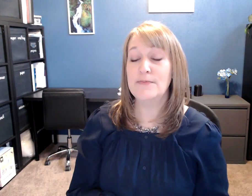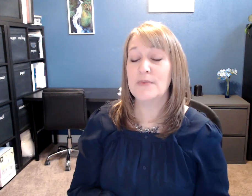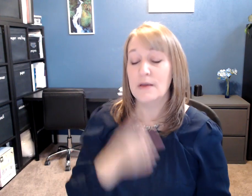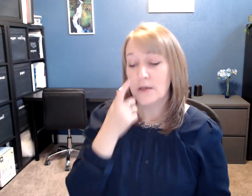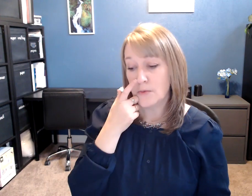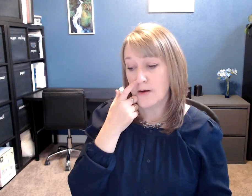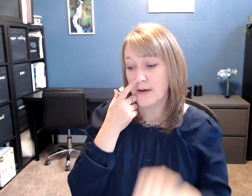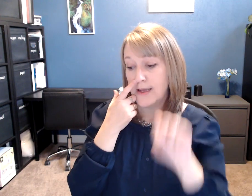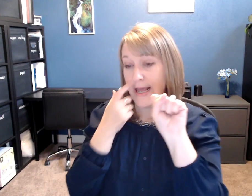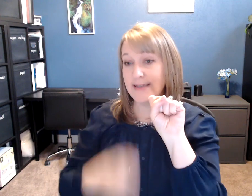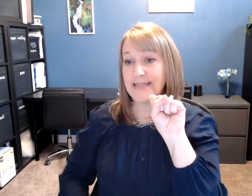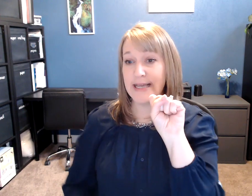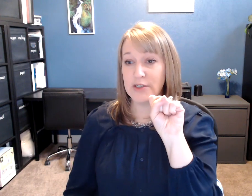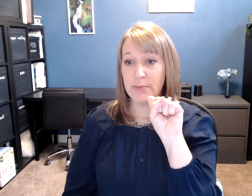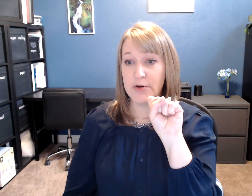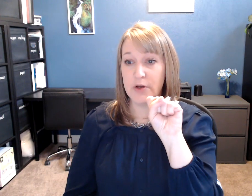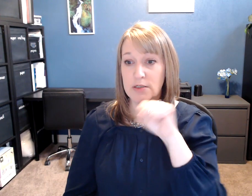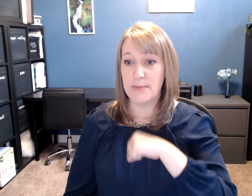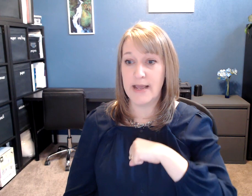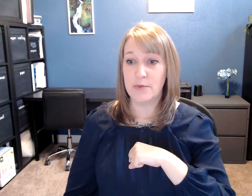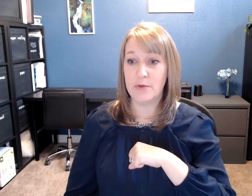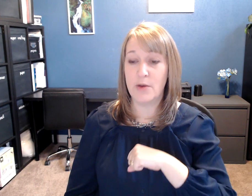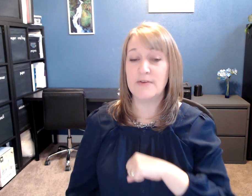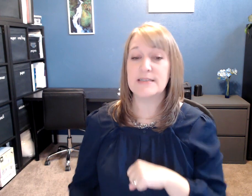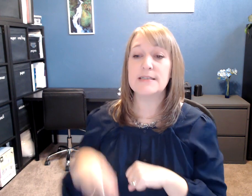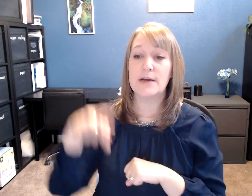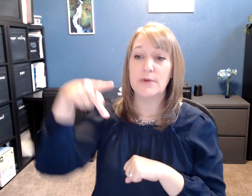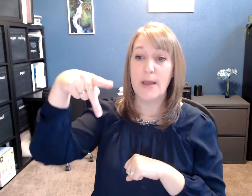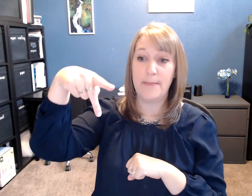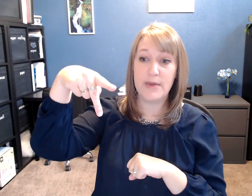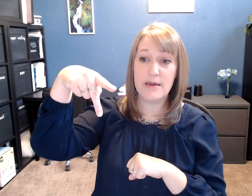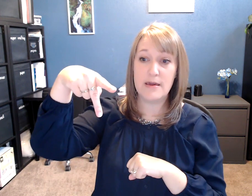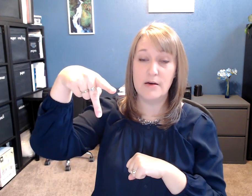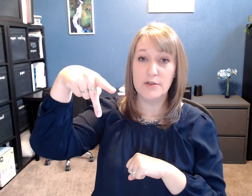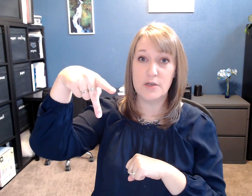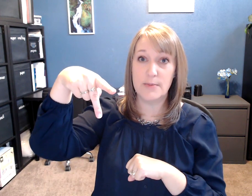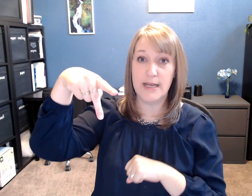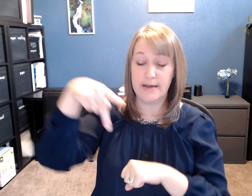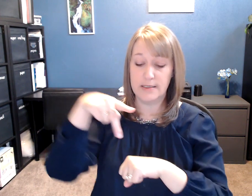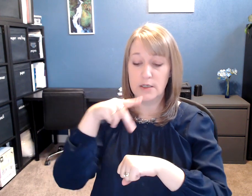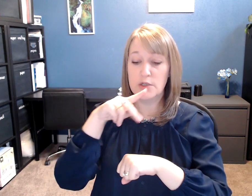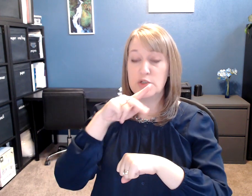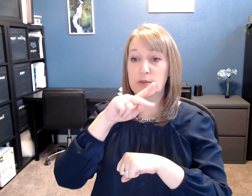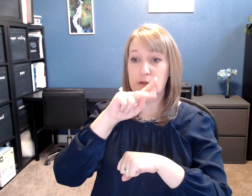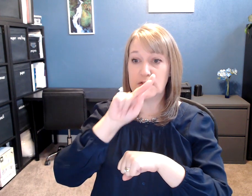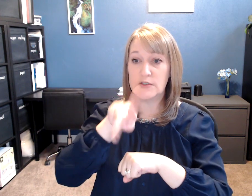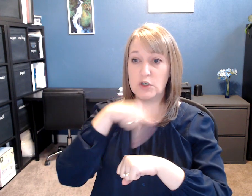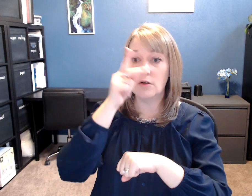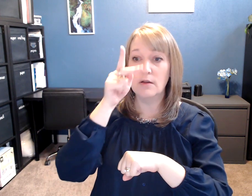Principal, you want an S hand shape on your non-dominant hand with your palm facing down, a P on your dominant hand. Do a little circle